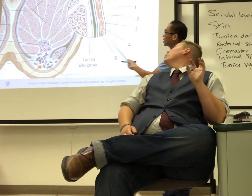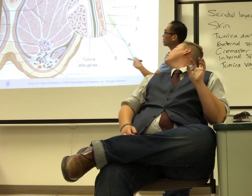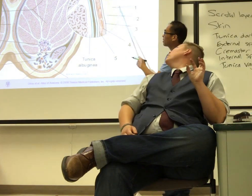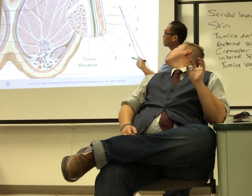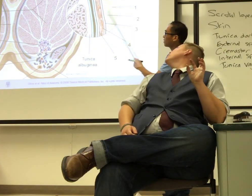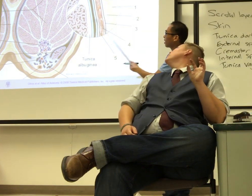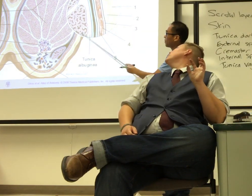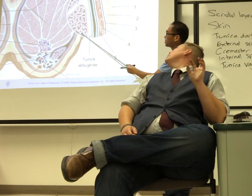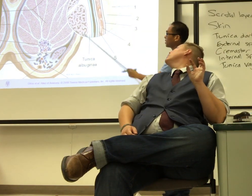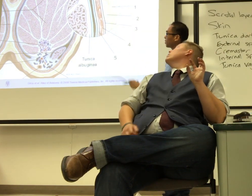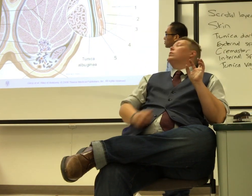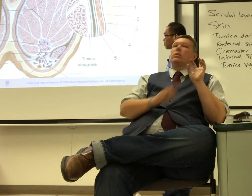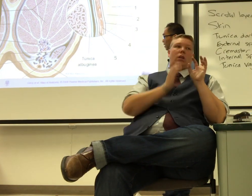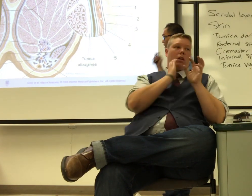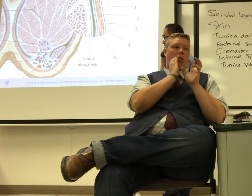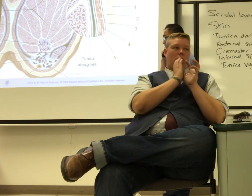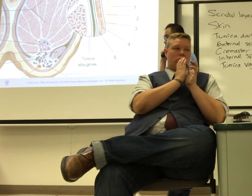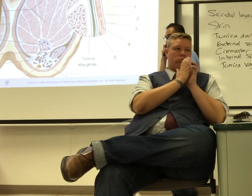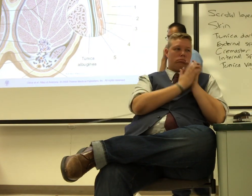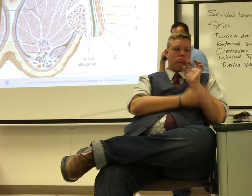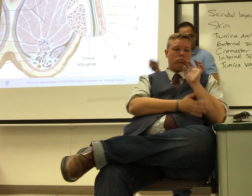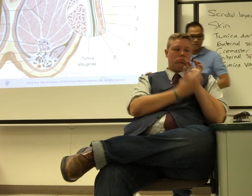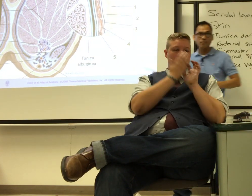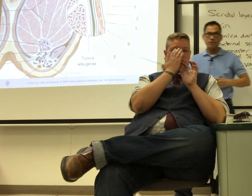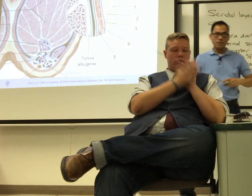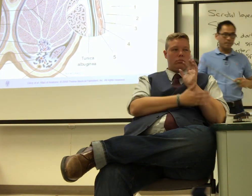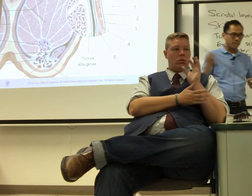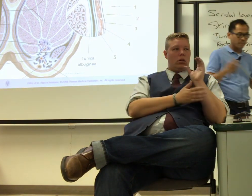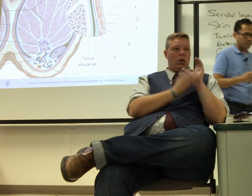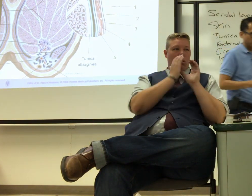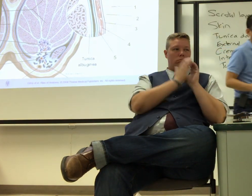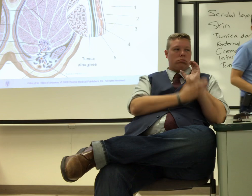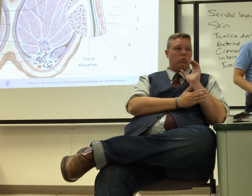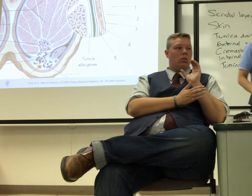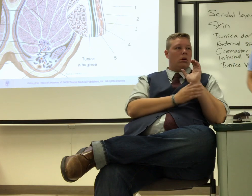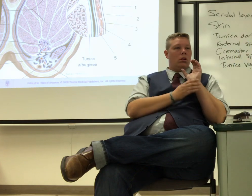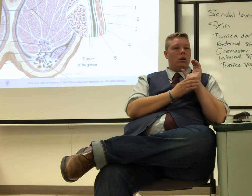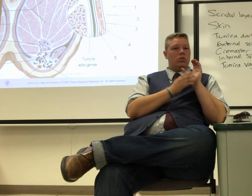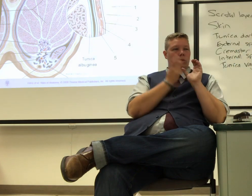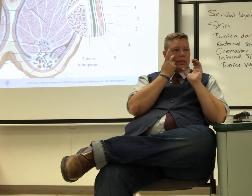zoom in on this here, so you can kind of see the layers. Let's review them.